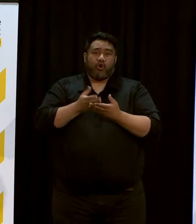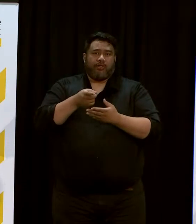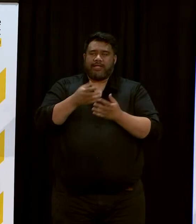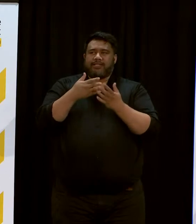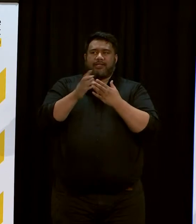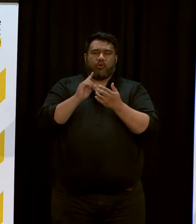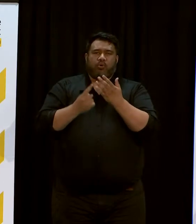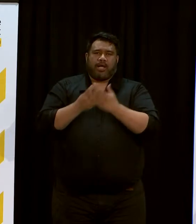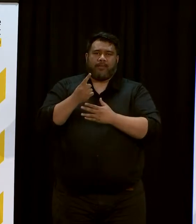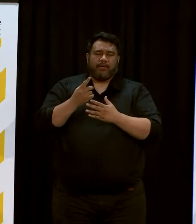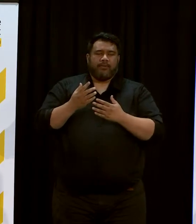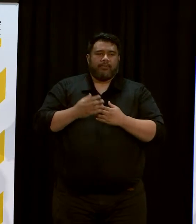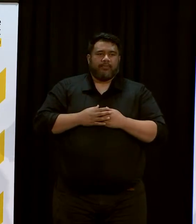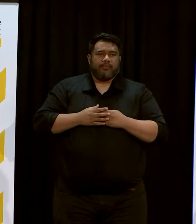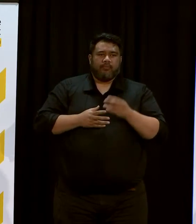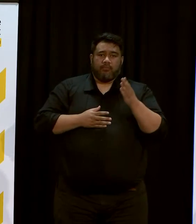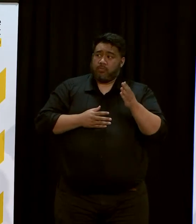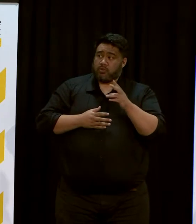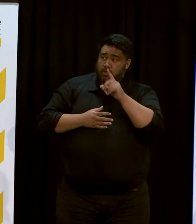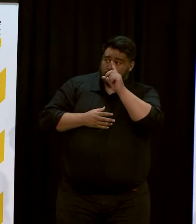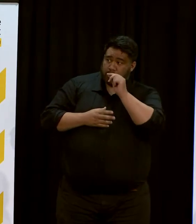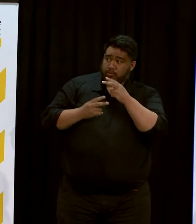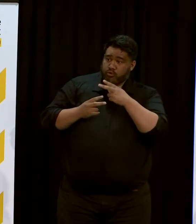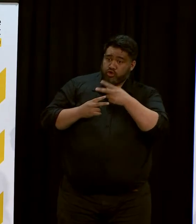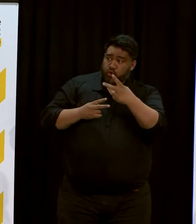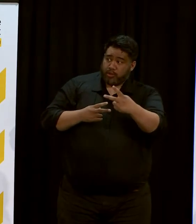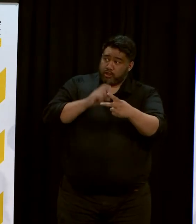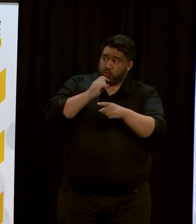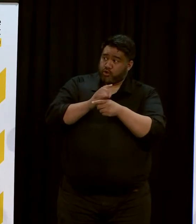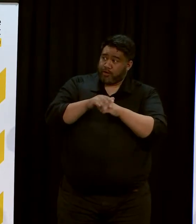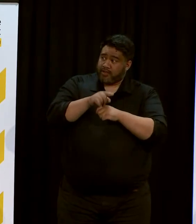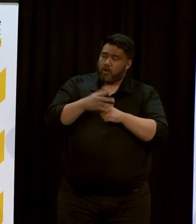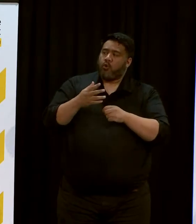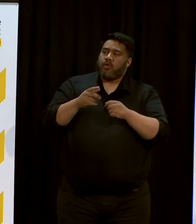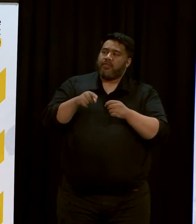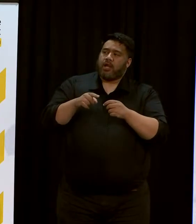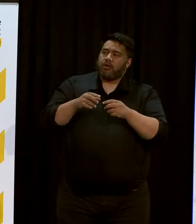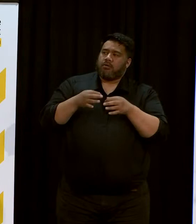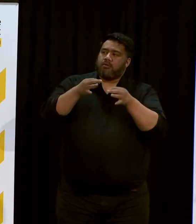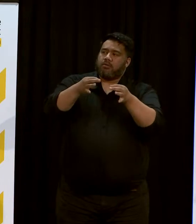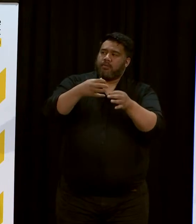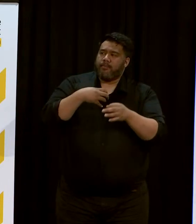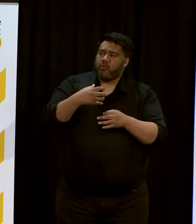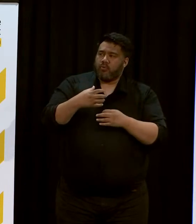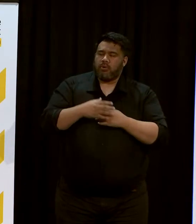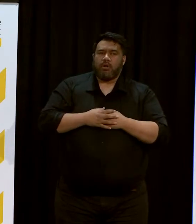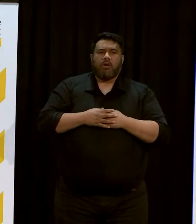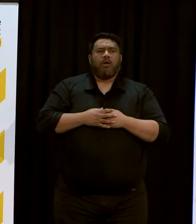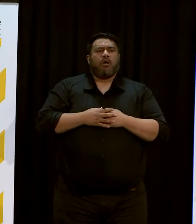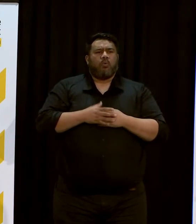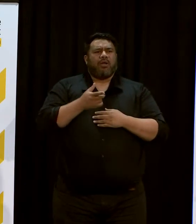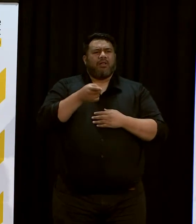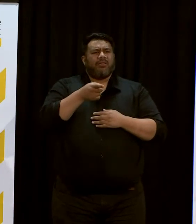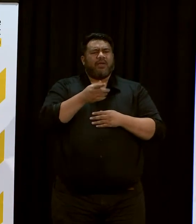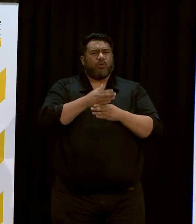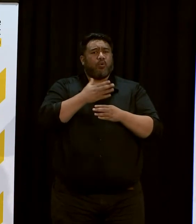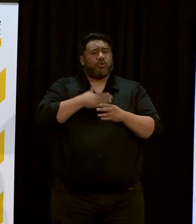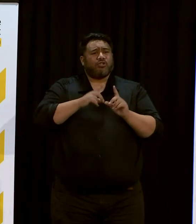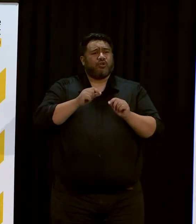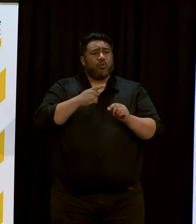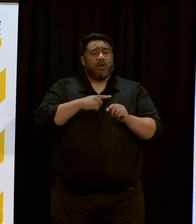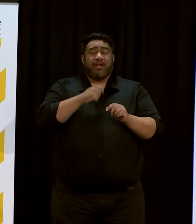of what happens with the boundary. On the table in 2 weeks, or is that a longer piece of work? That's something that we want to do to ensure that, if, for instance,